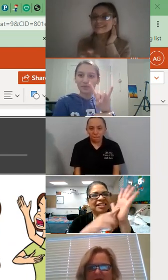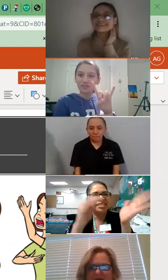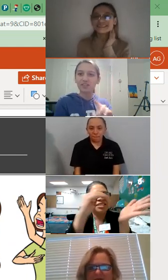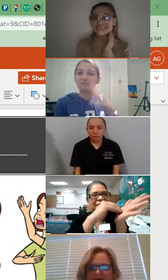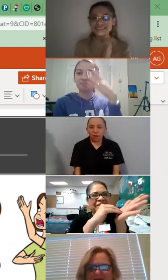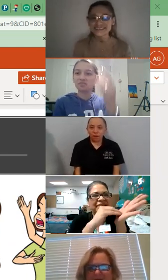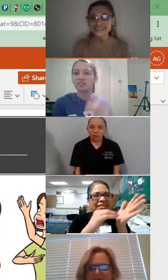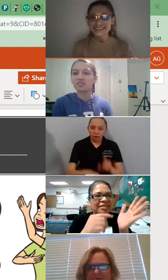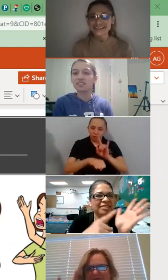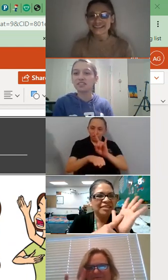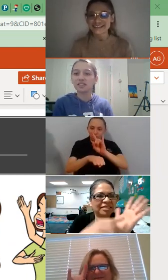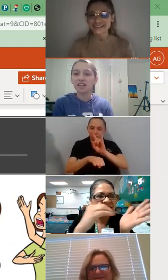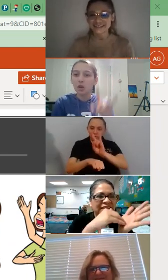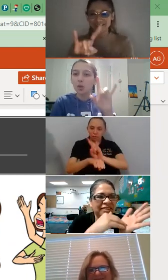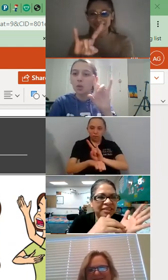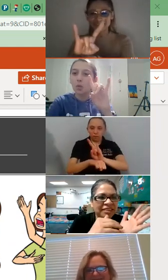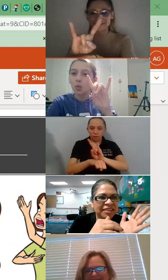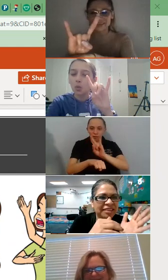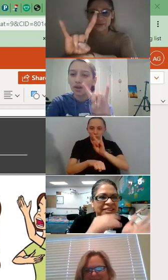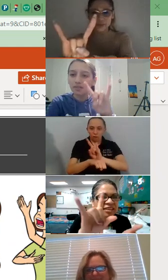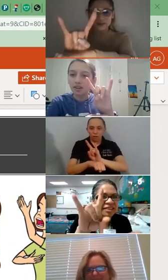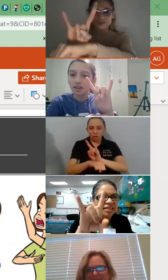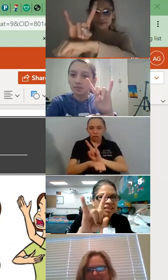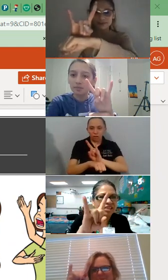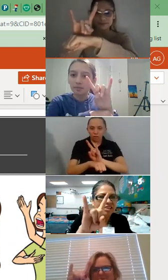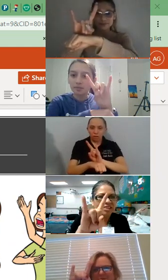Wi-Fi. Wi-Fi.